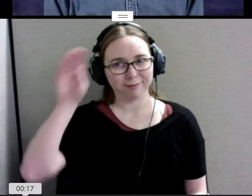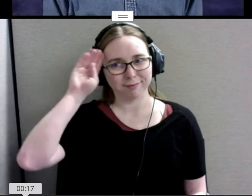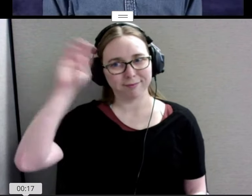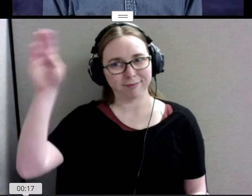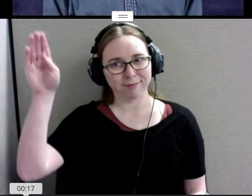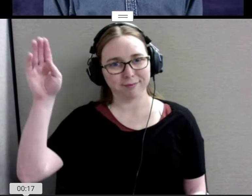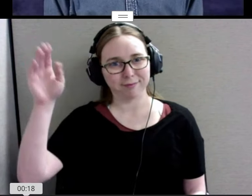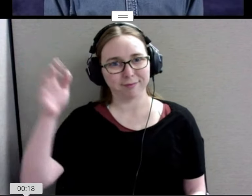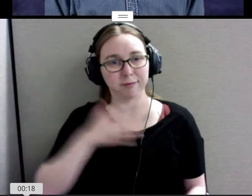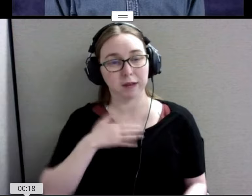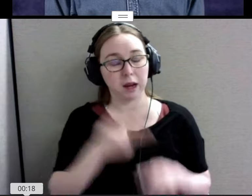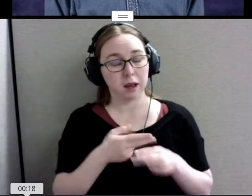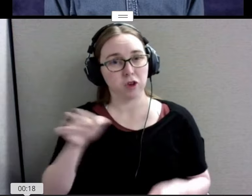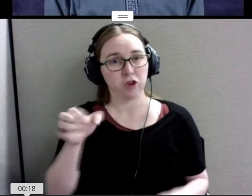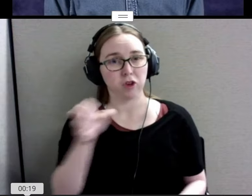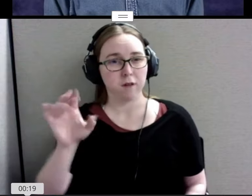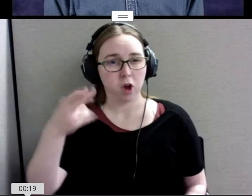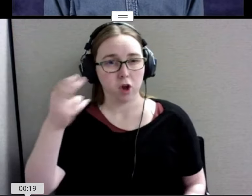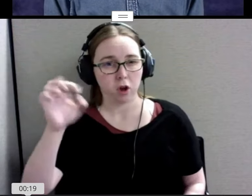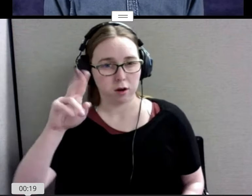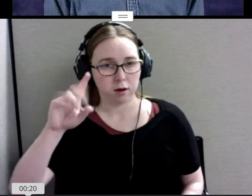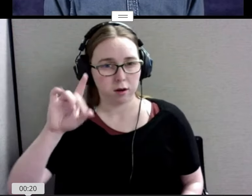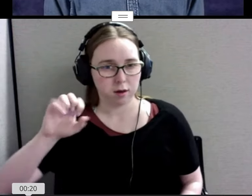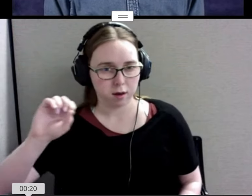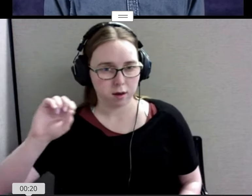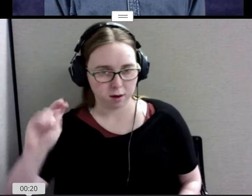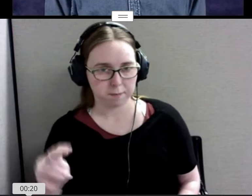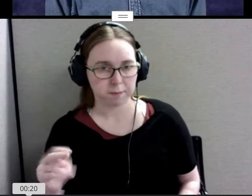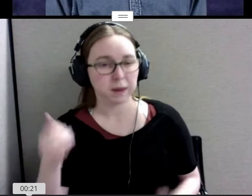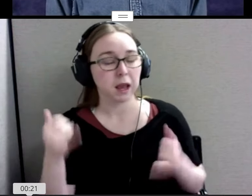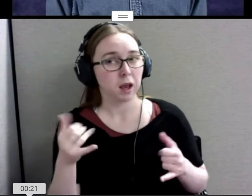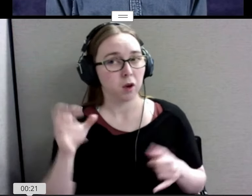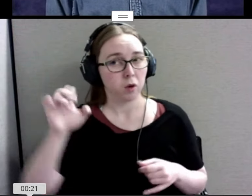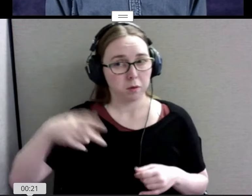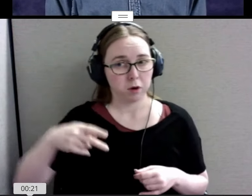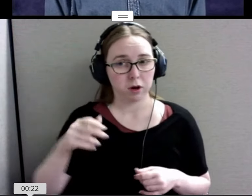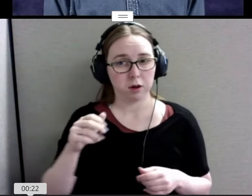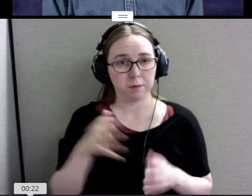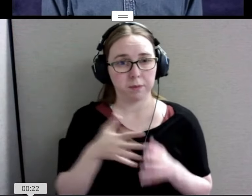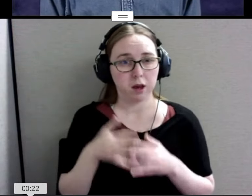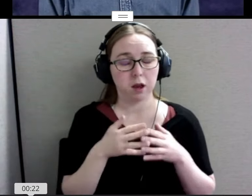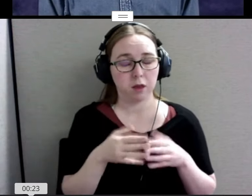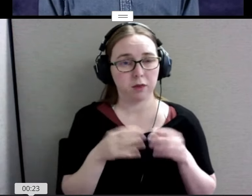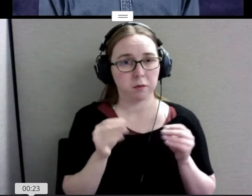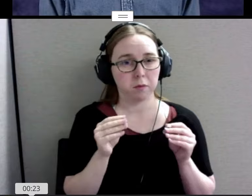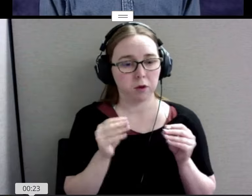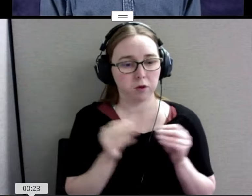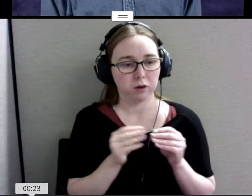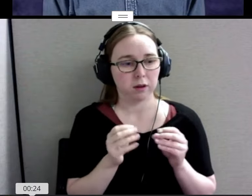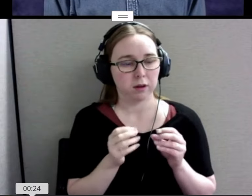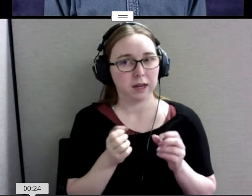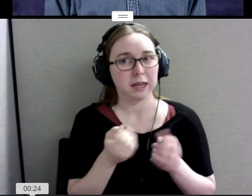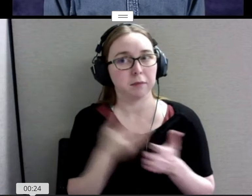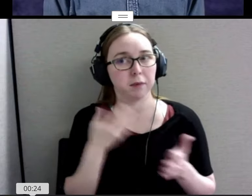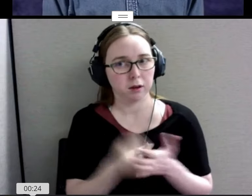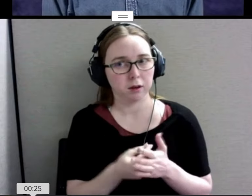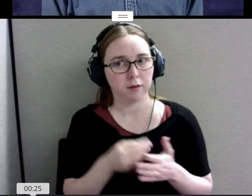Hello, my name is Jeff Hardison. You know, in corporate America today, probably the largest single expense that any business has is its